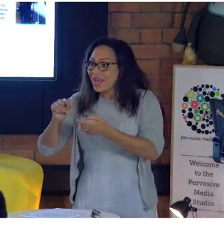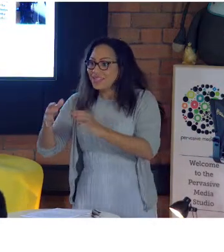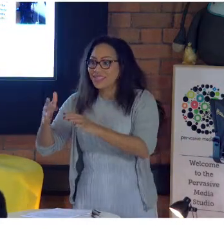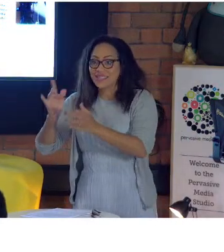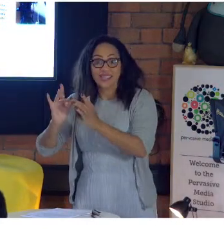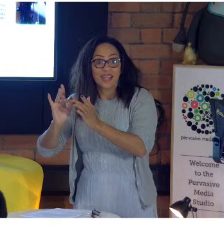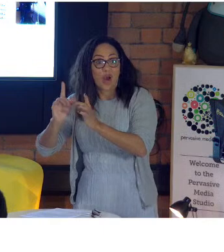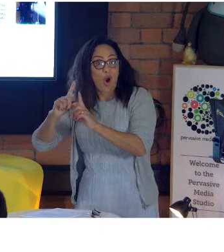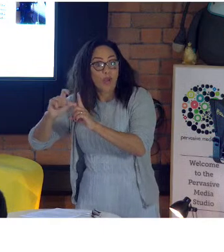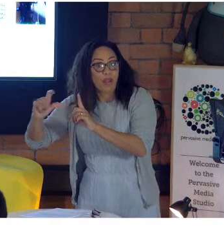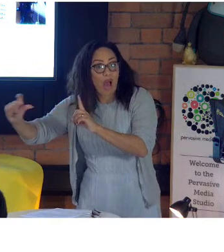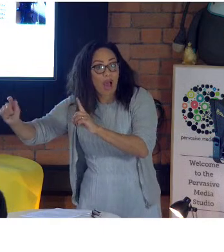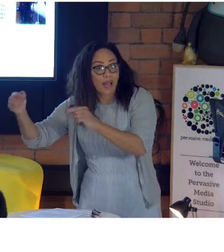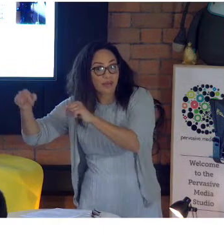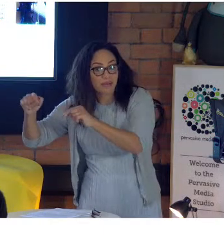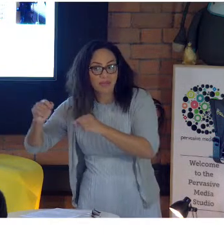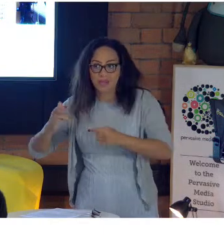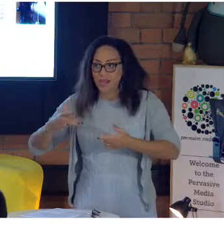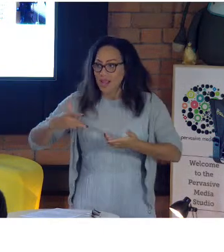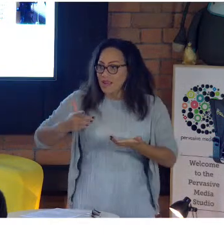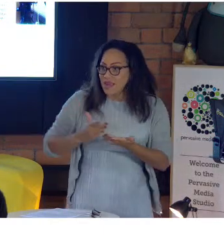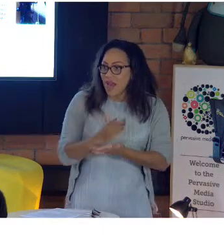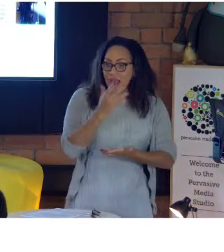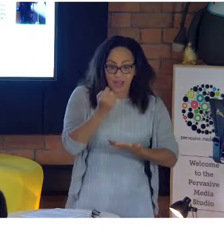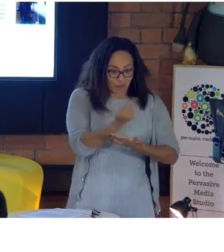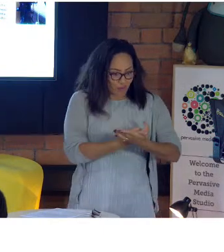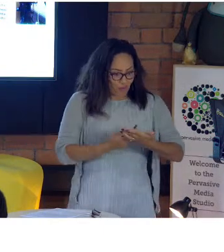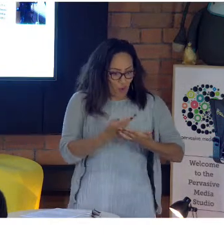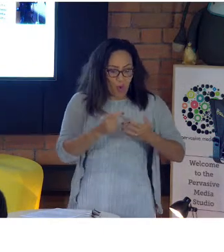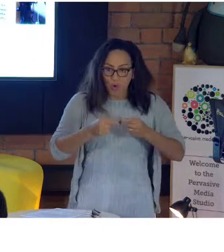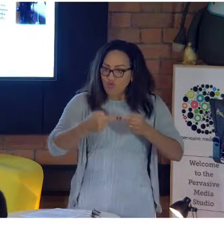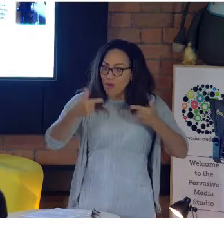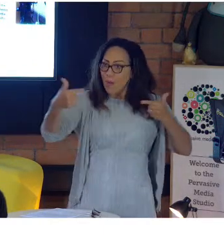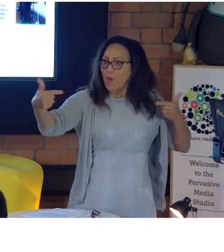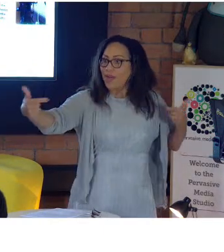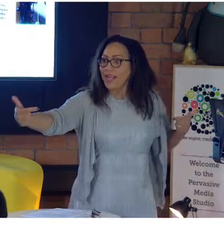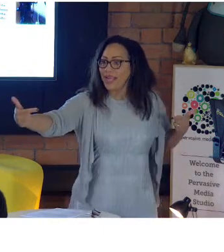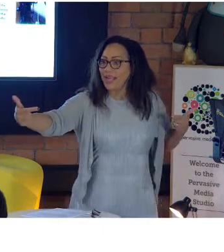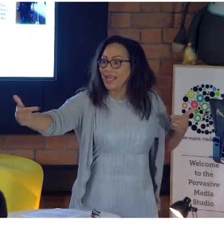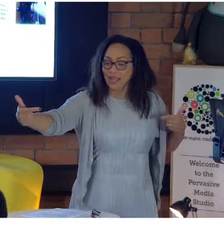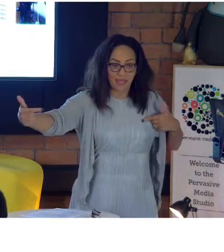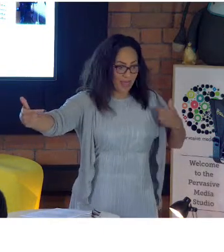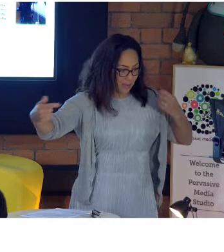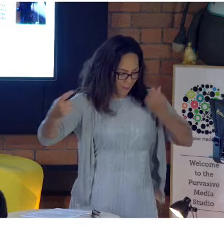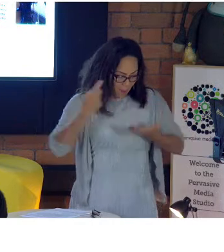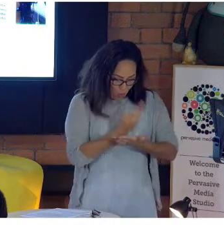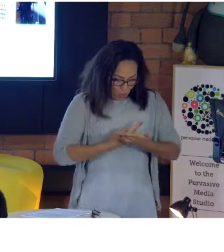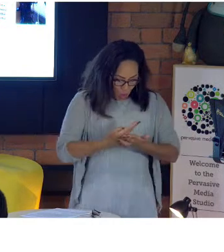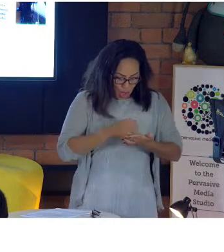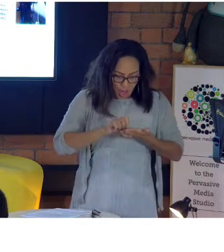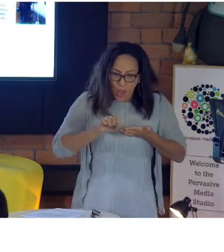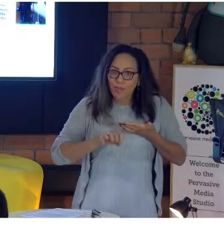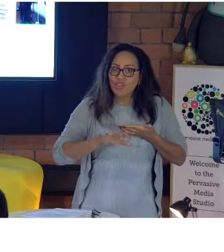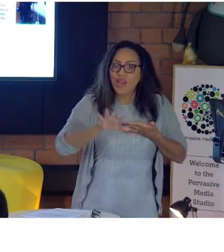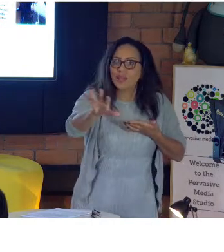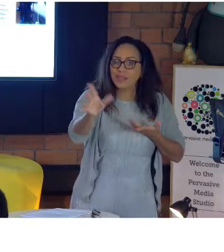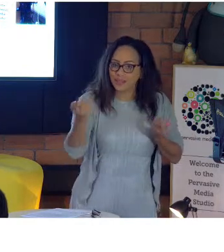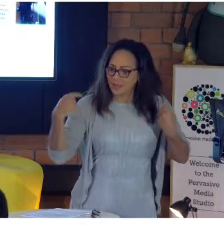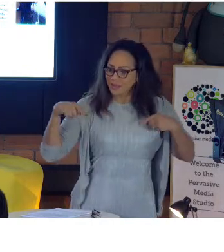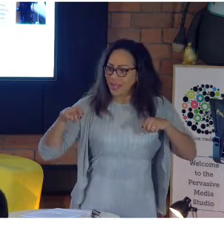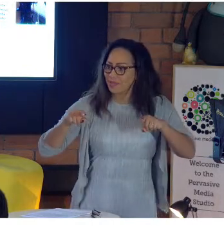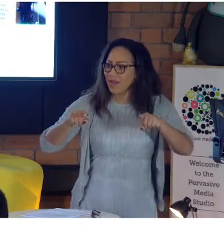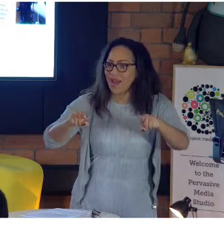to live draw remotely and be projected at the same time? And I feel that this can open a